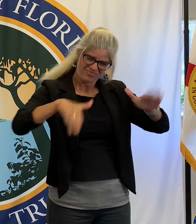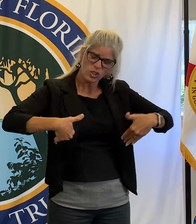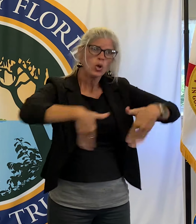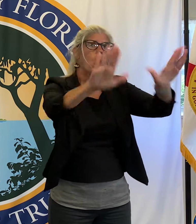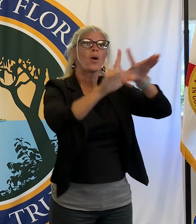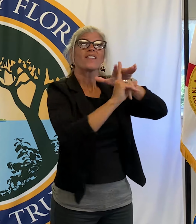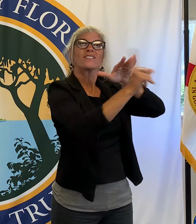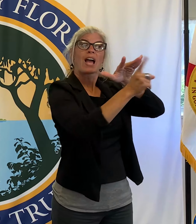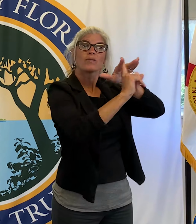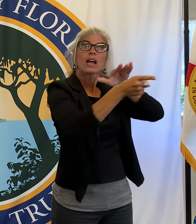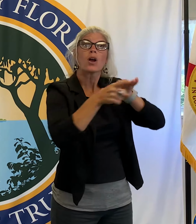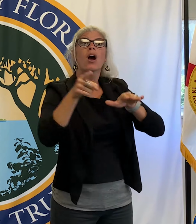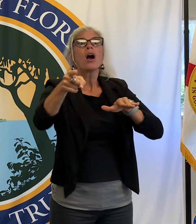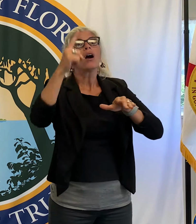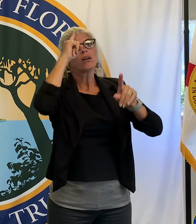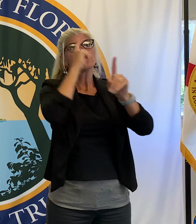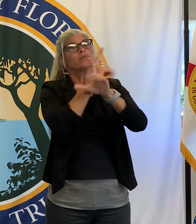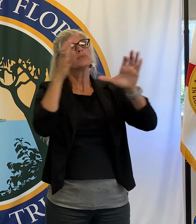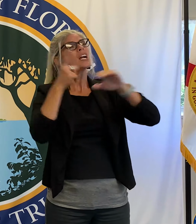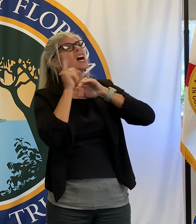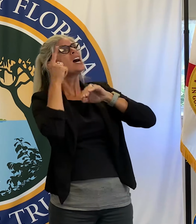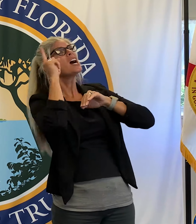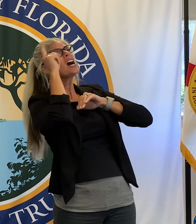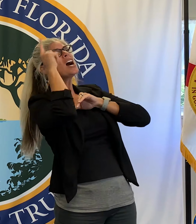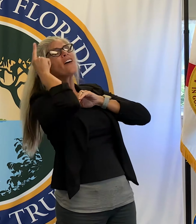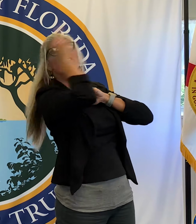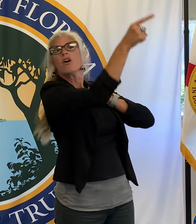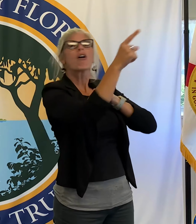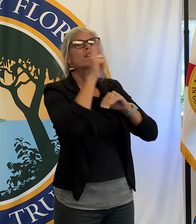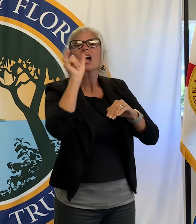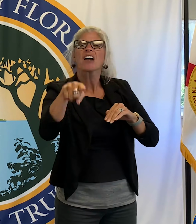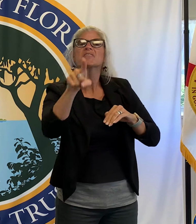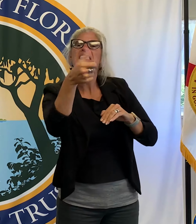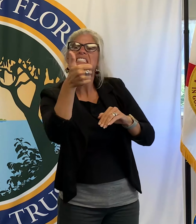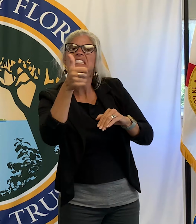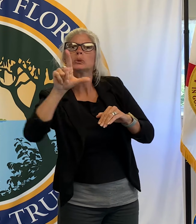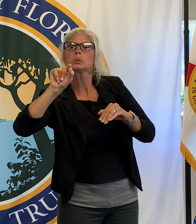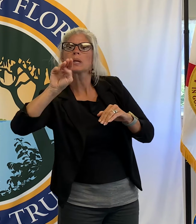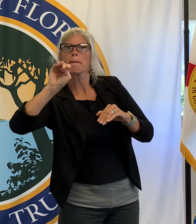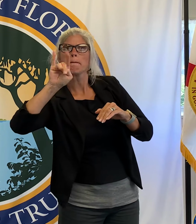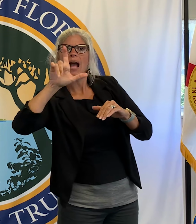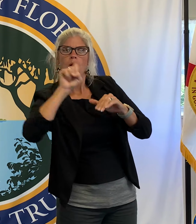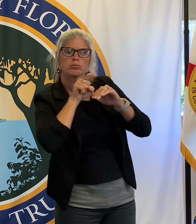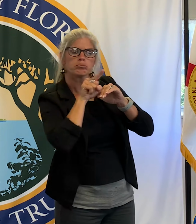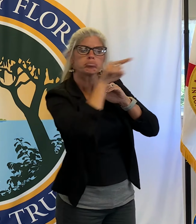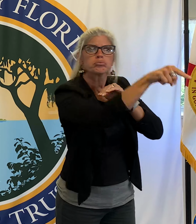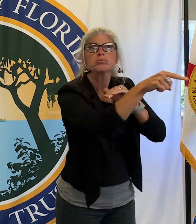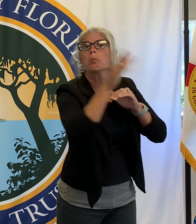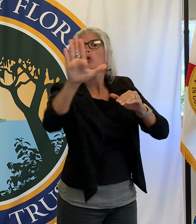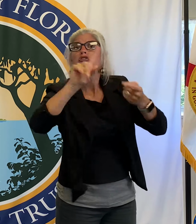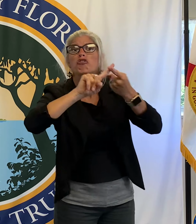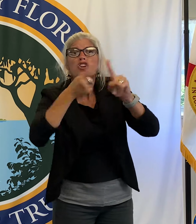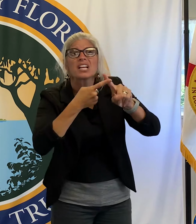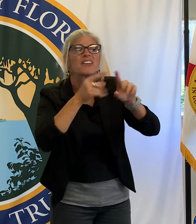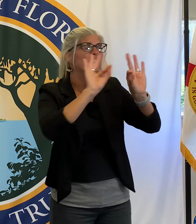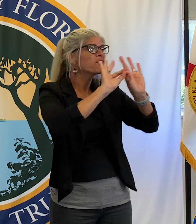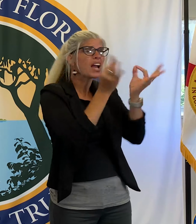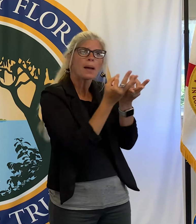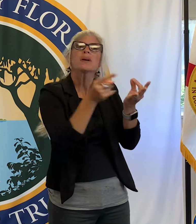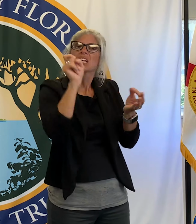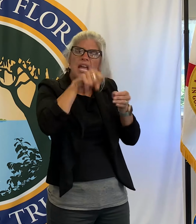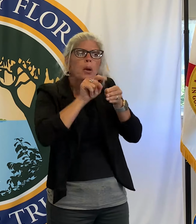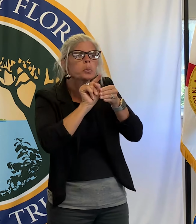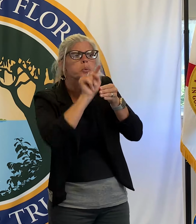we go to a friend's house, a family member's house, whatever it may be, to get away from that respective impact. And this, it's